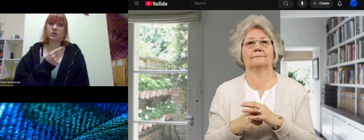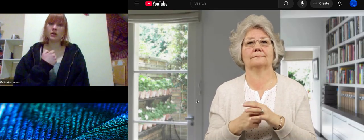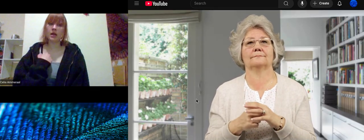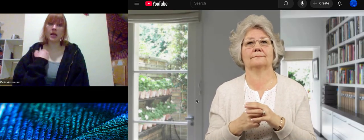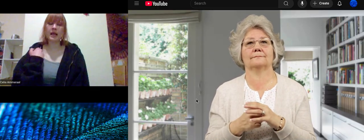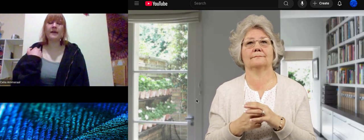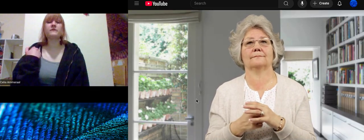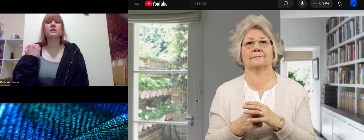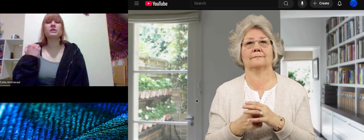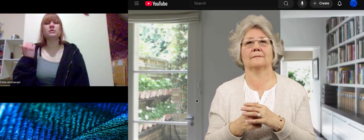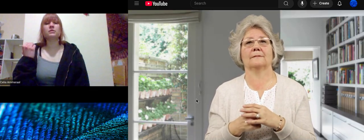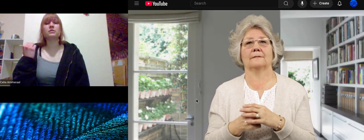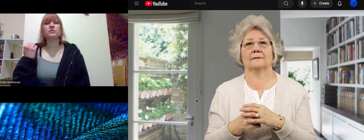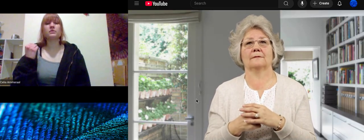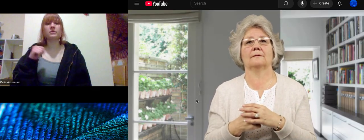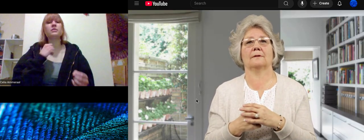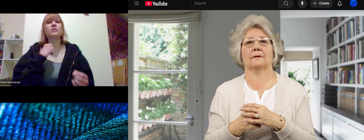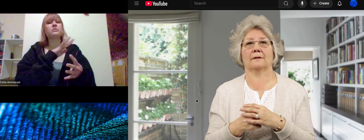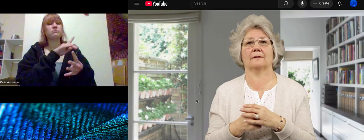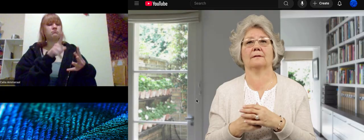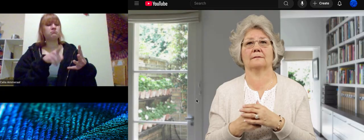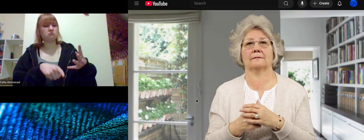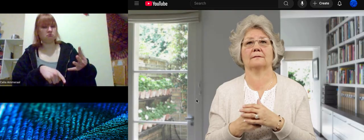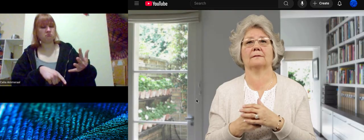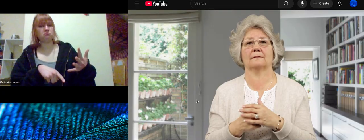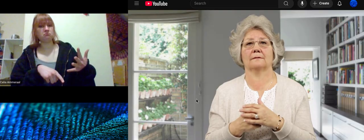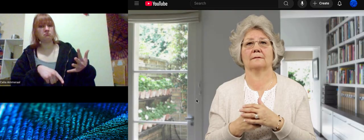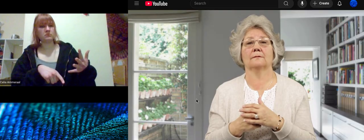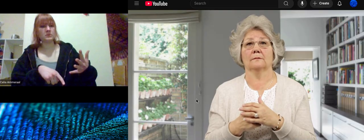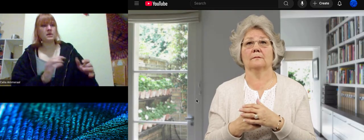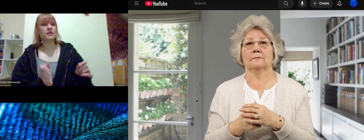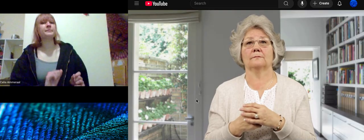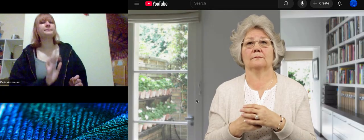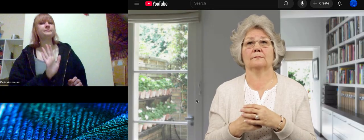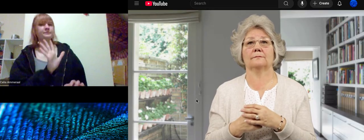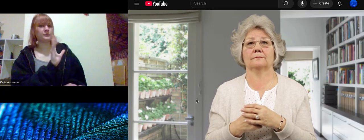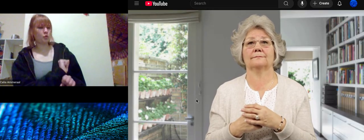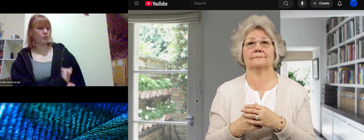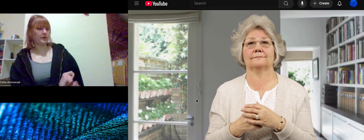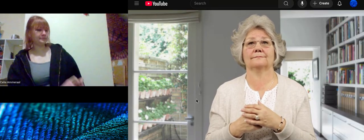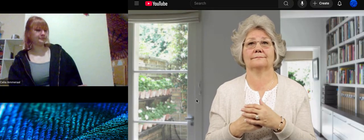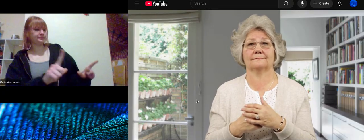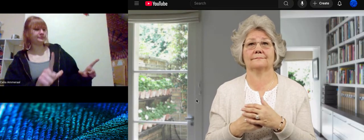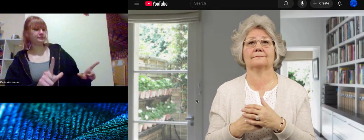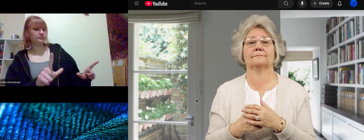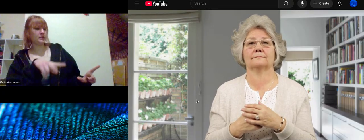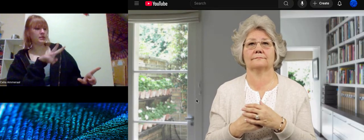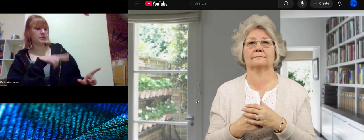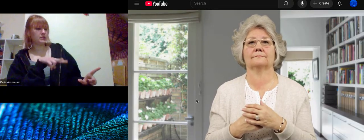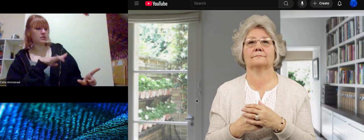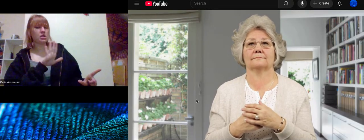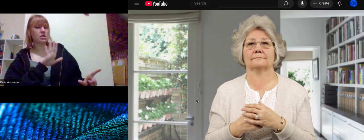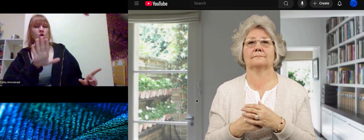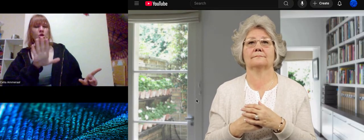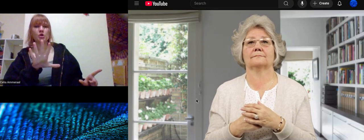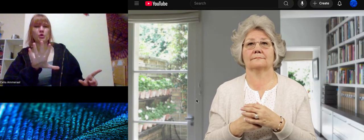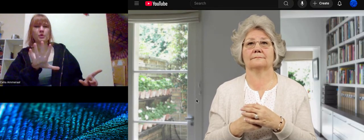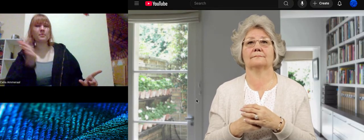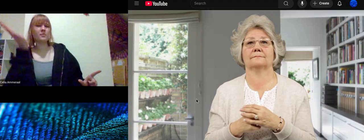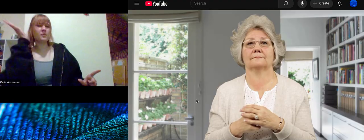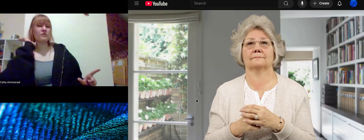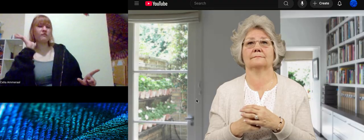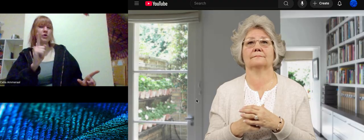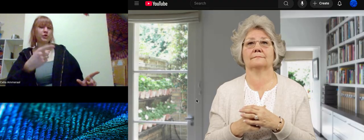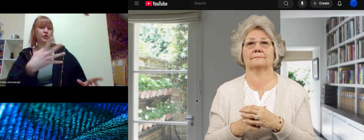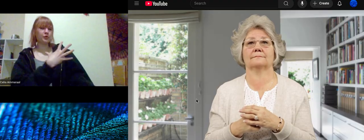Sure. I have several times here listed when you've had lab draws. Can you let me know when was the